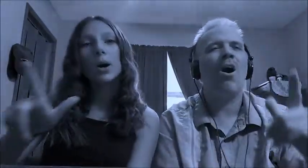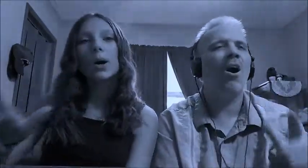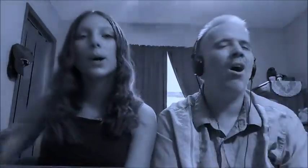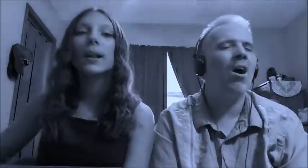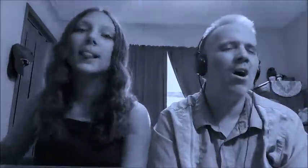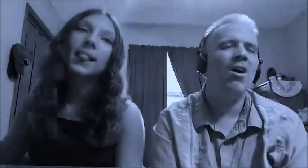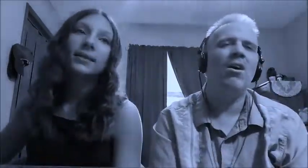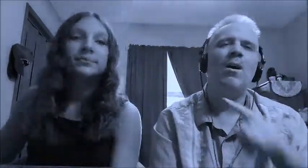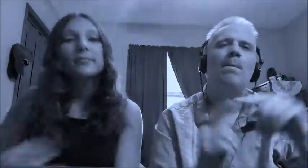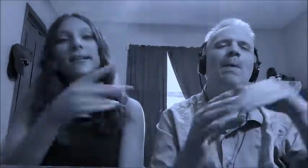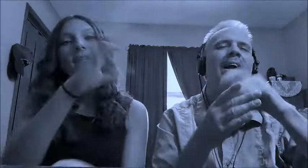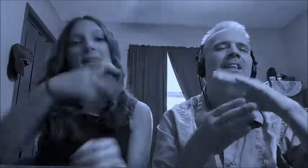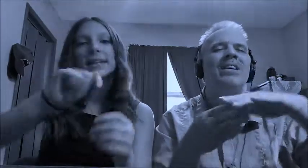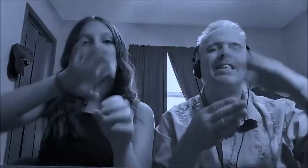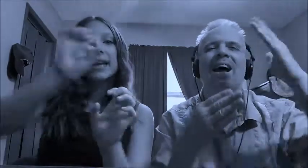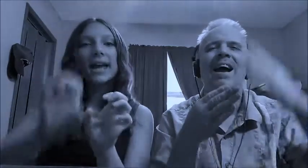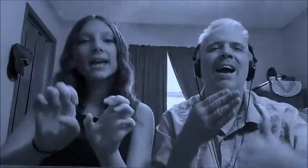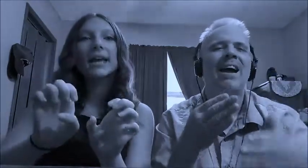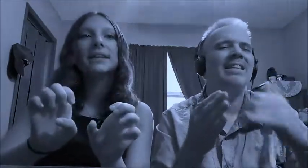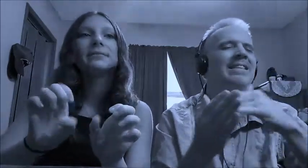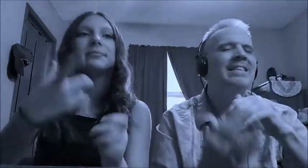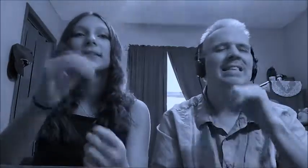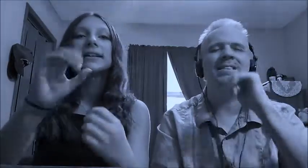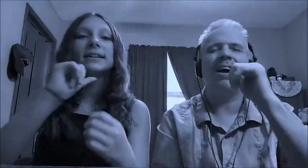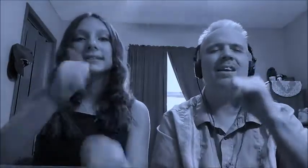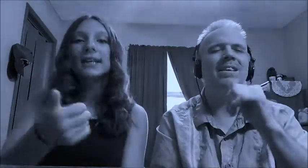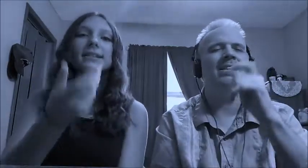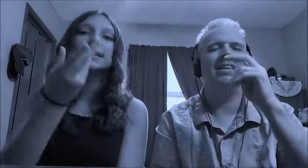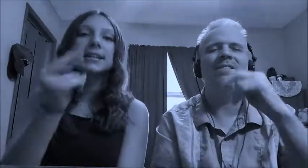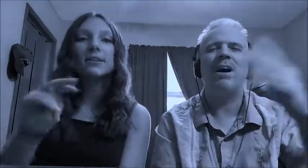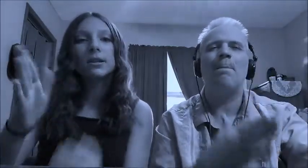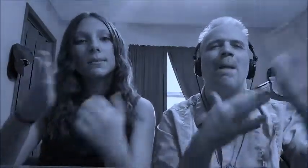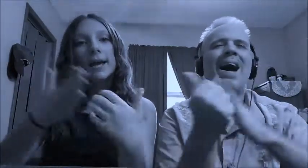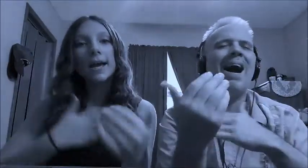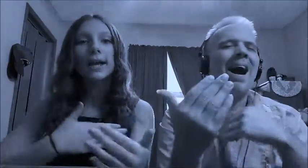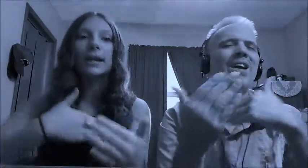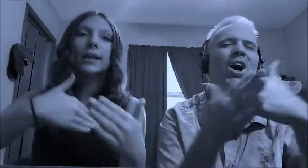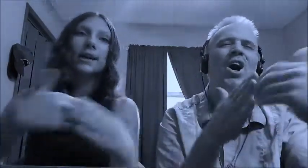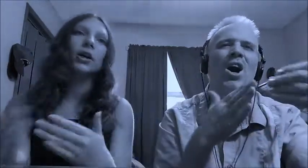all But in the end, it doesn't even matter